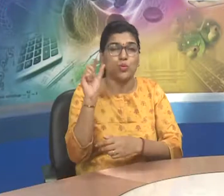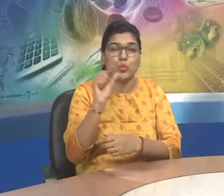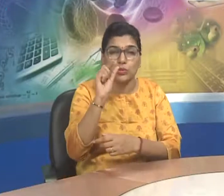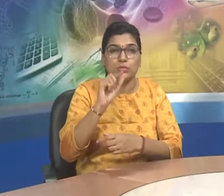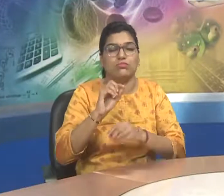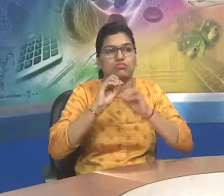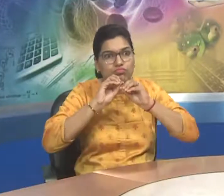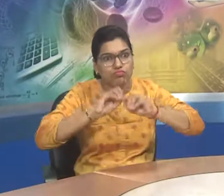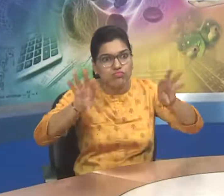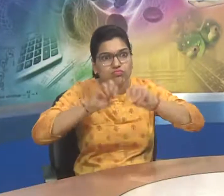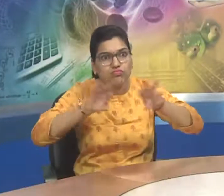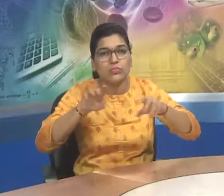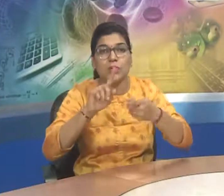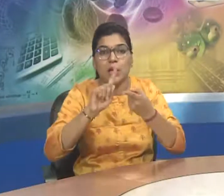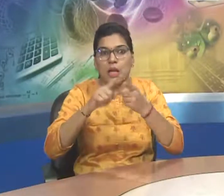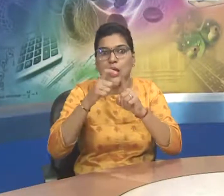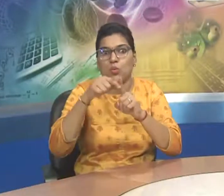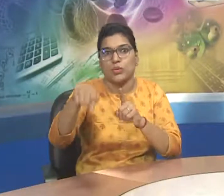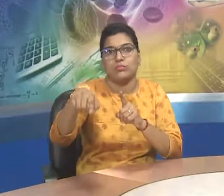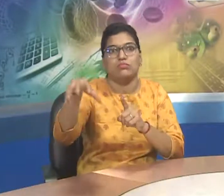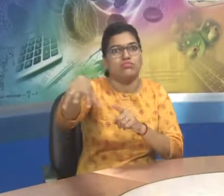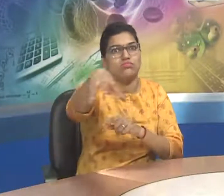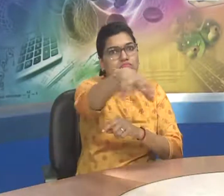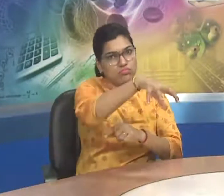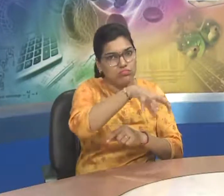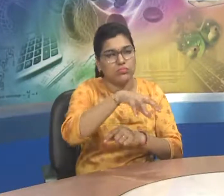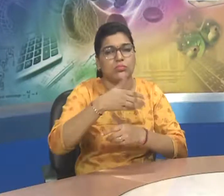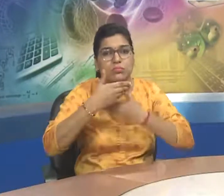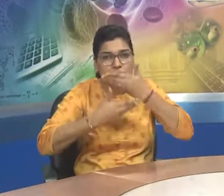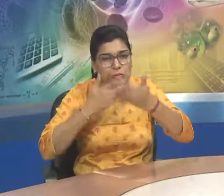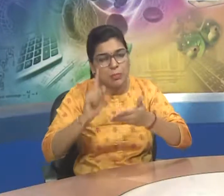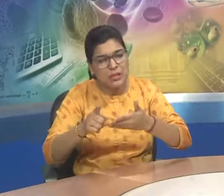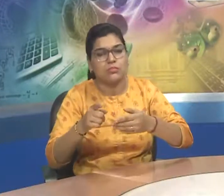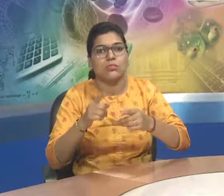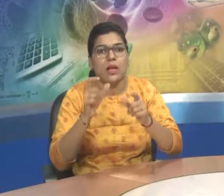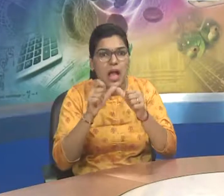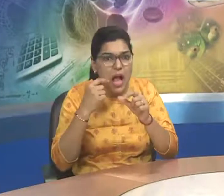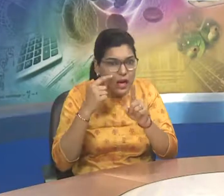By using education to prevent AIDS